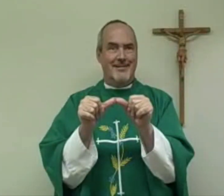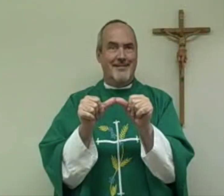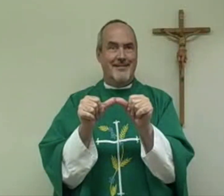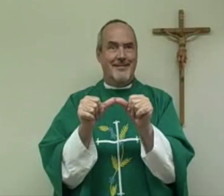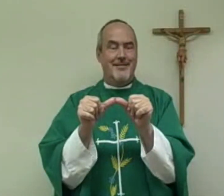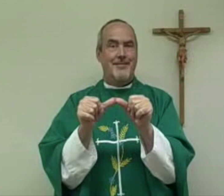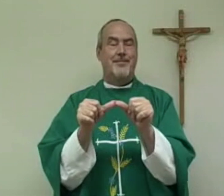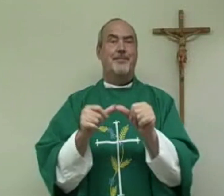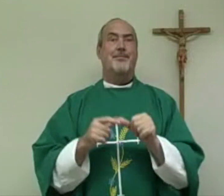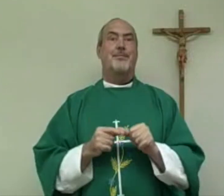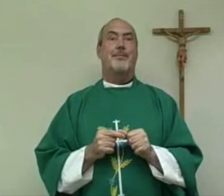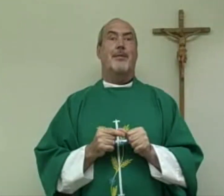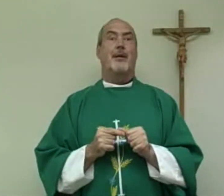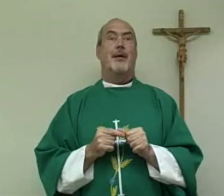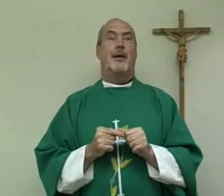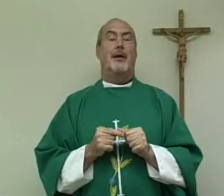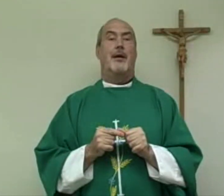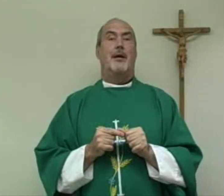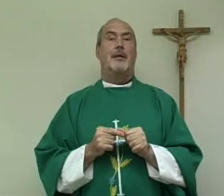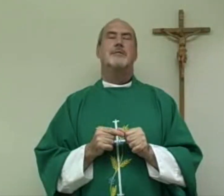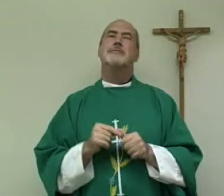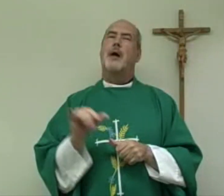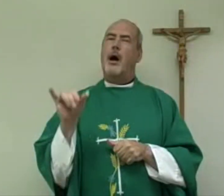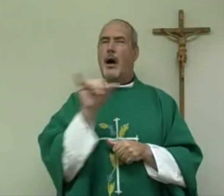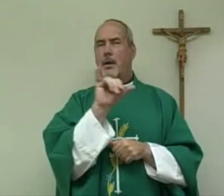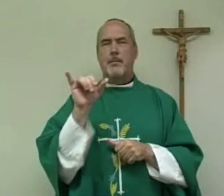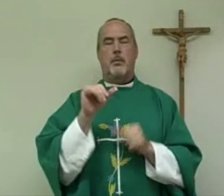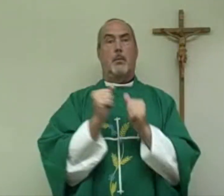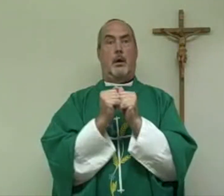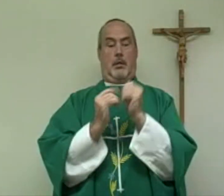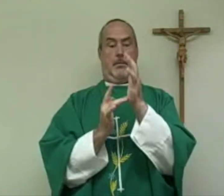The magisterium provides that continuity within the church.